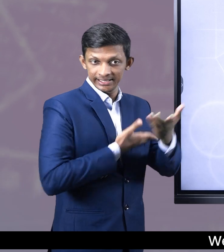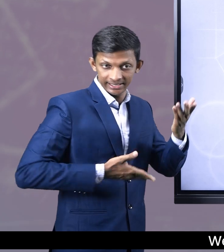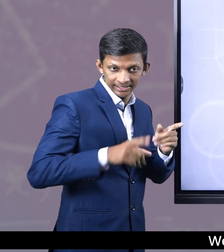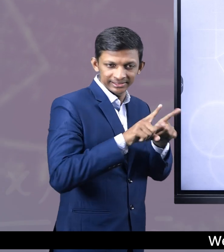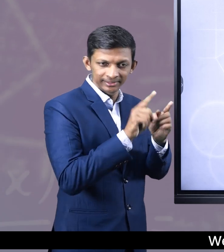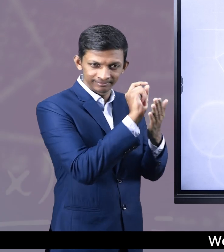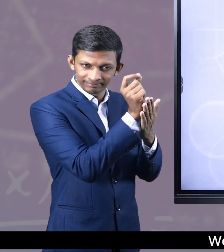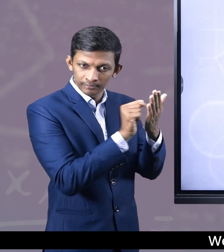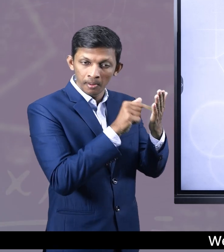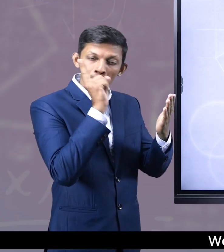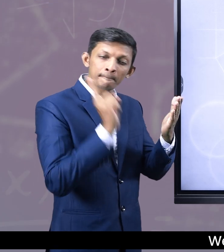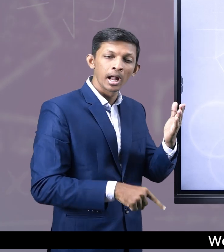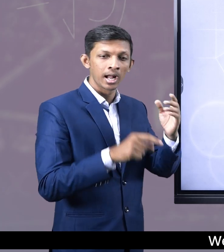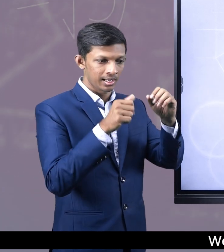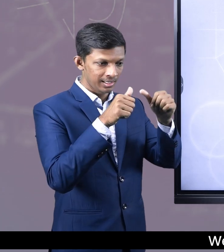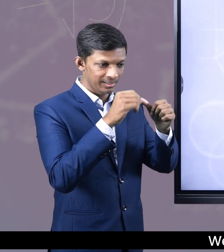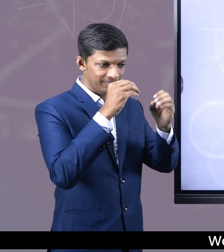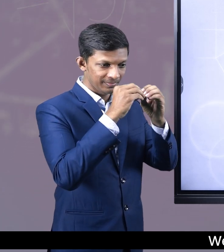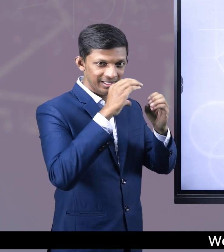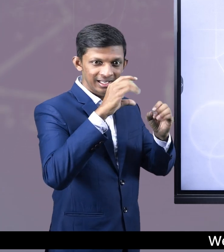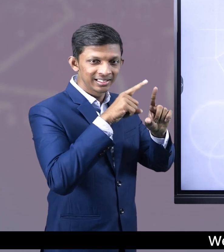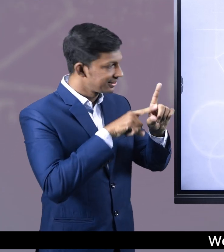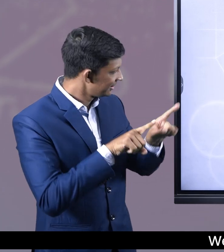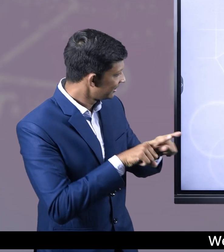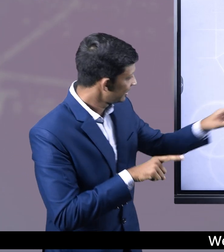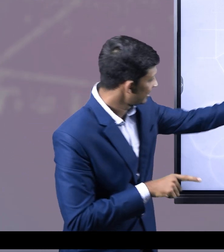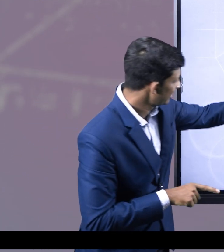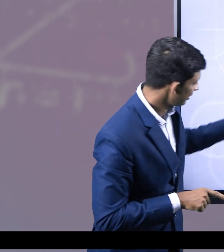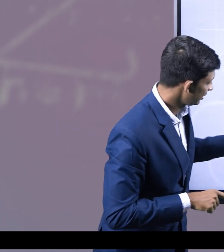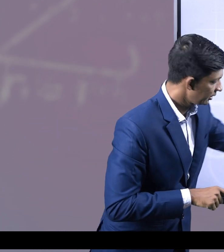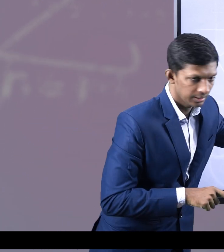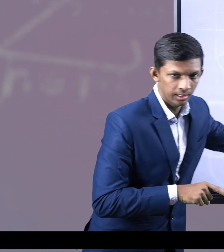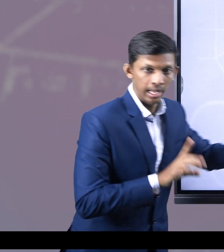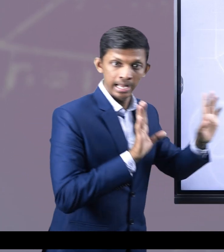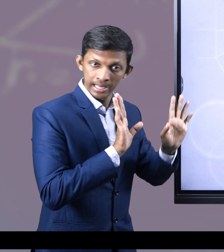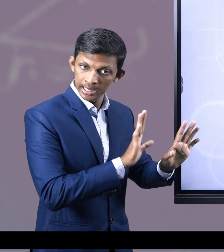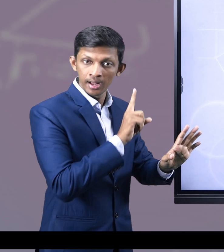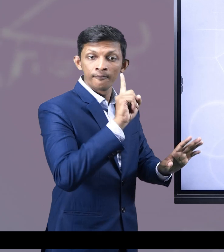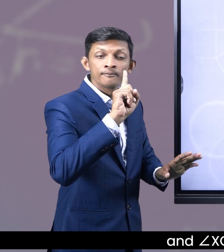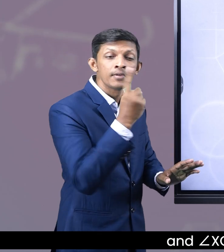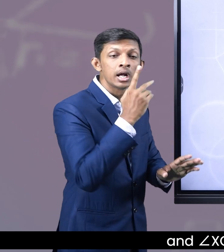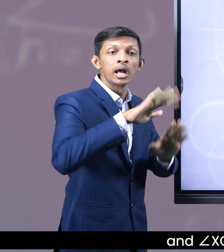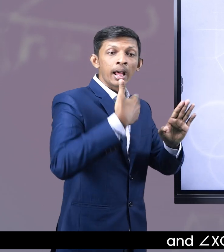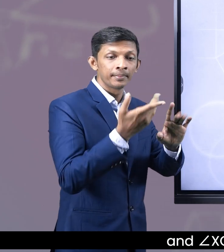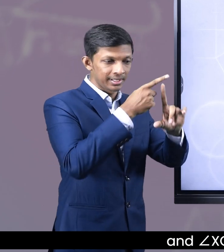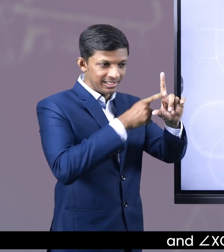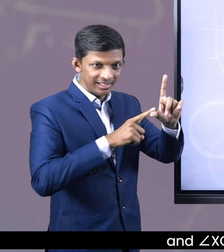We write angle as angle ABC in the first figure. and